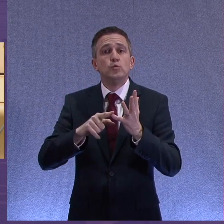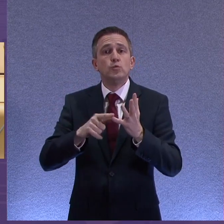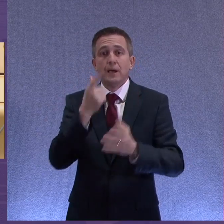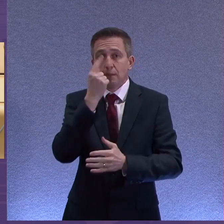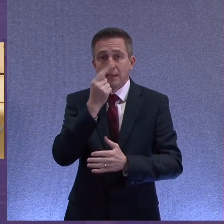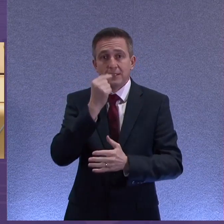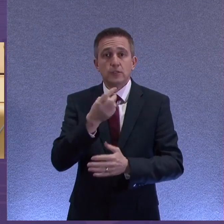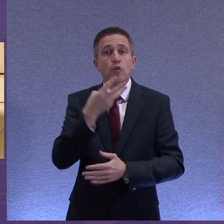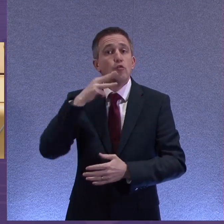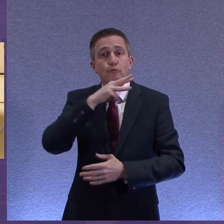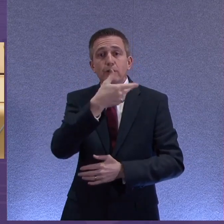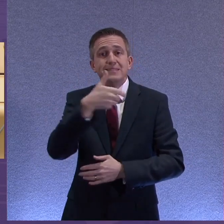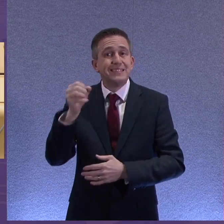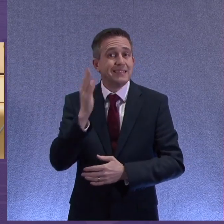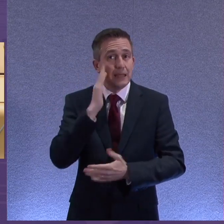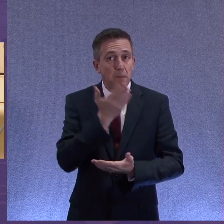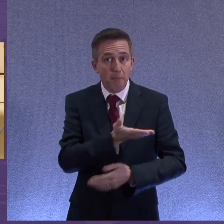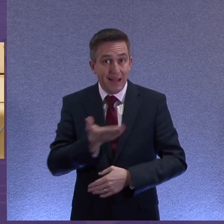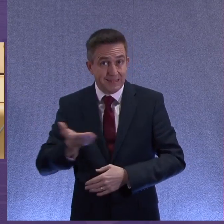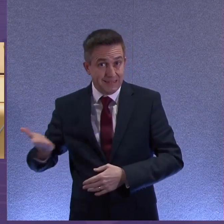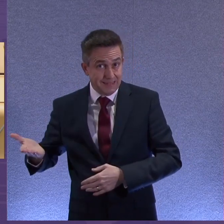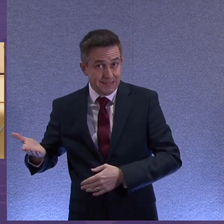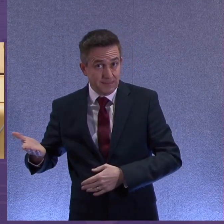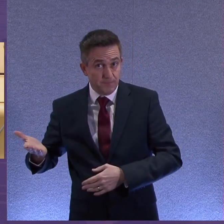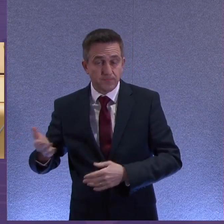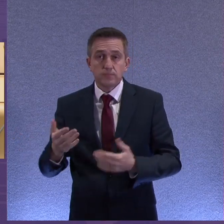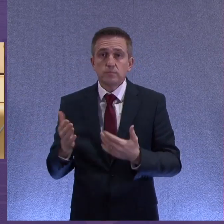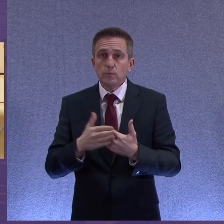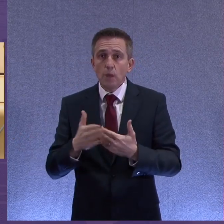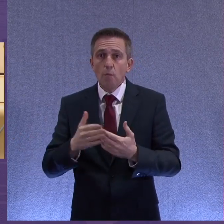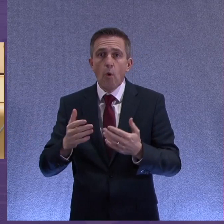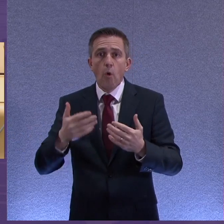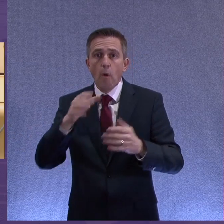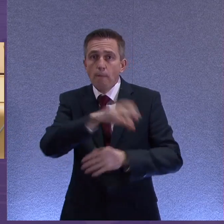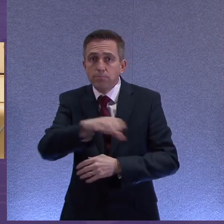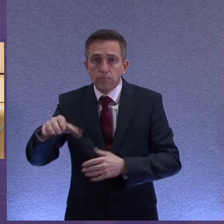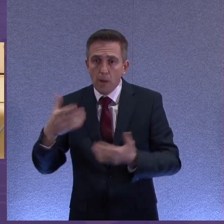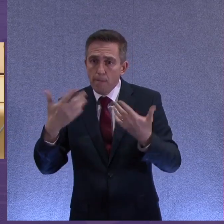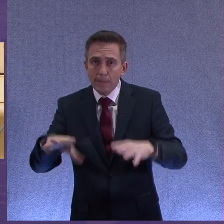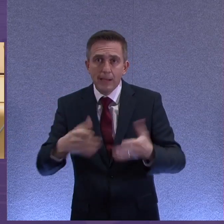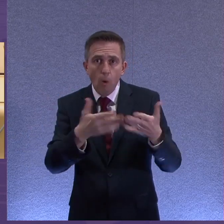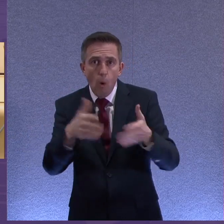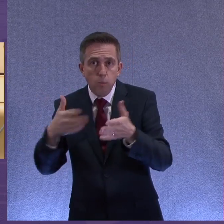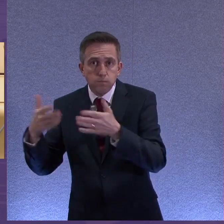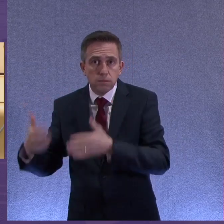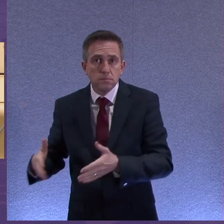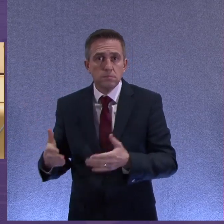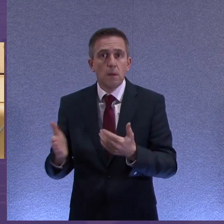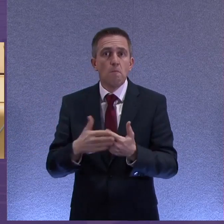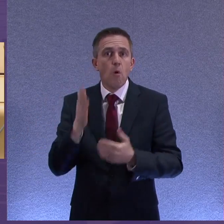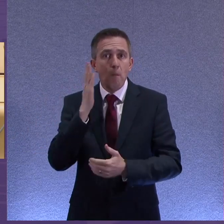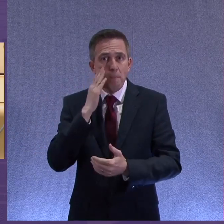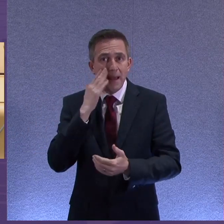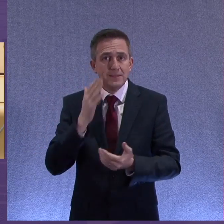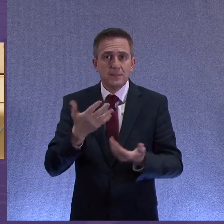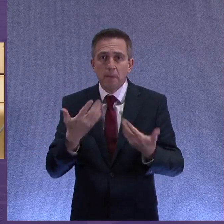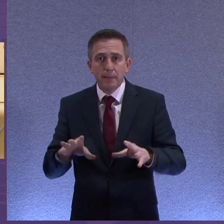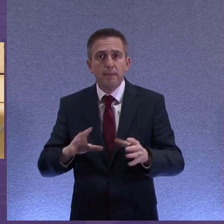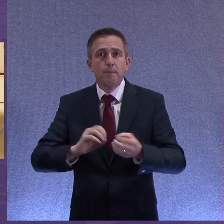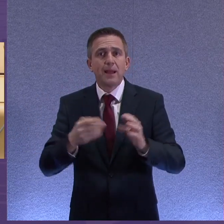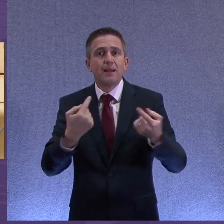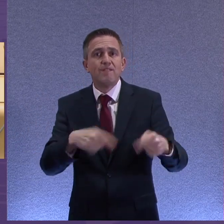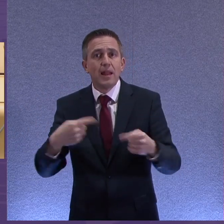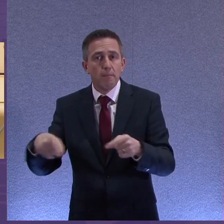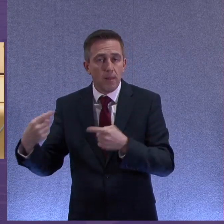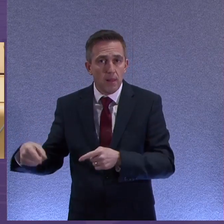beds. Facilities have been repurposed, staff are being trained and beds are being freed up. Our